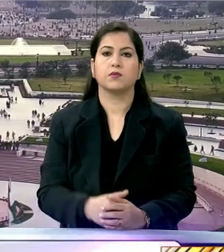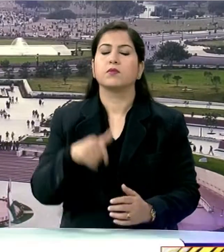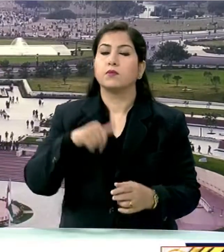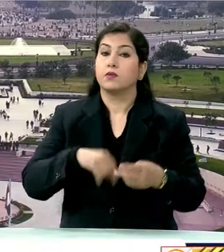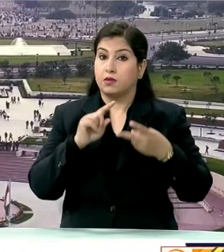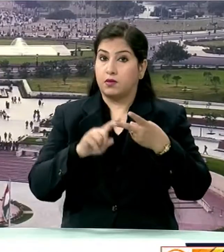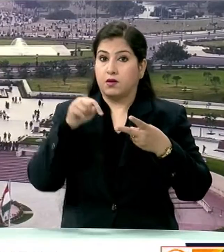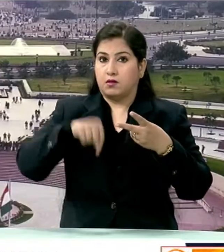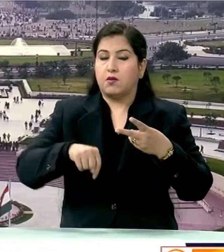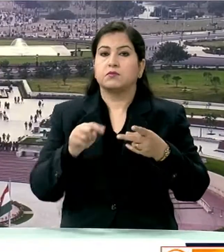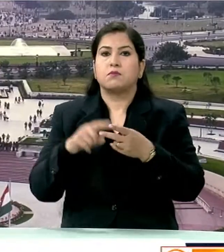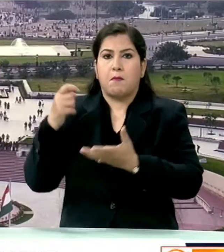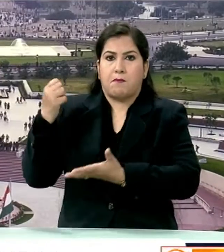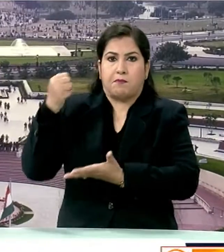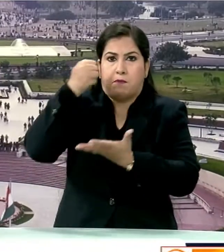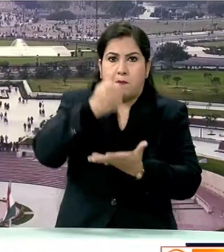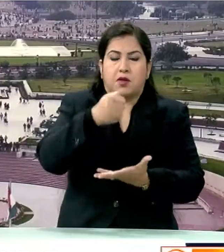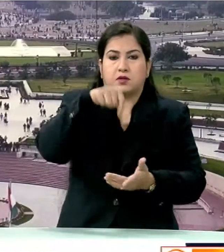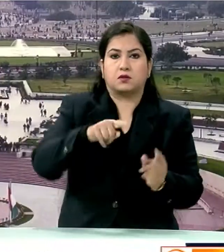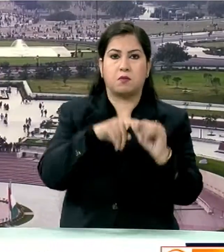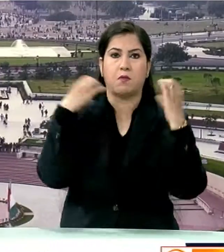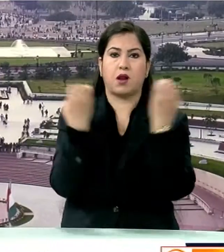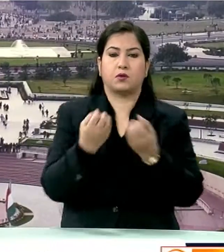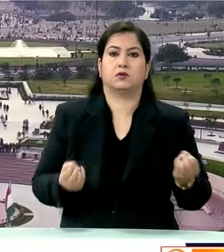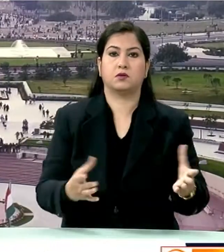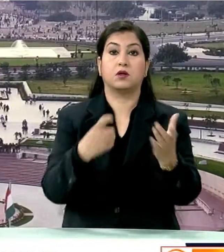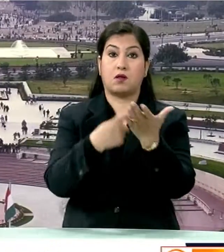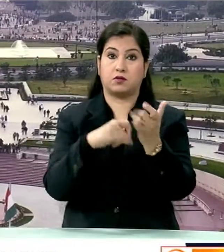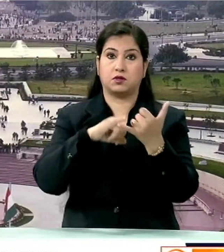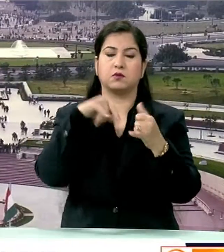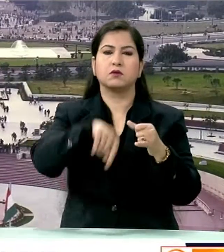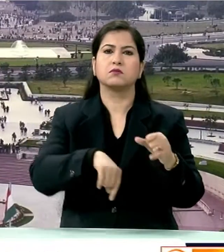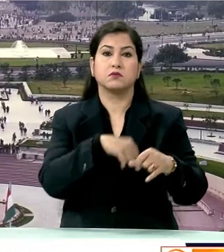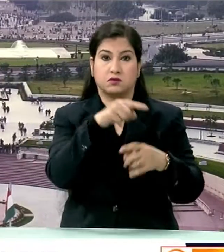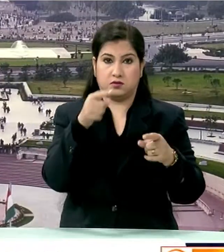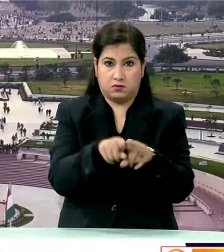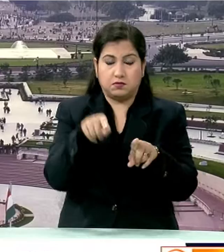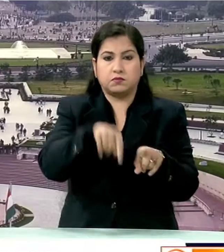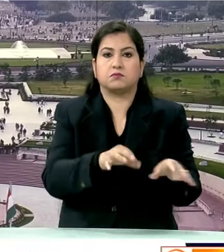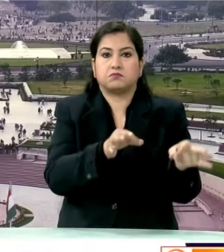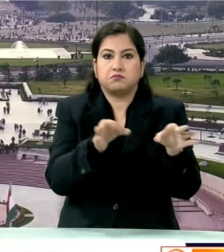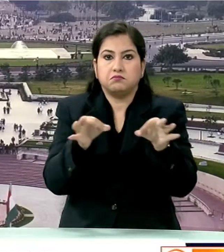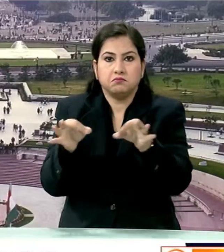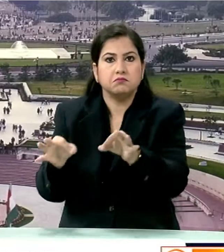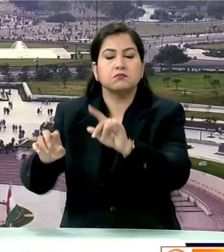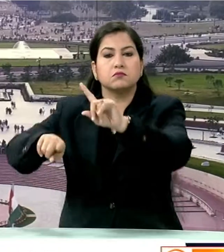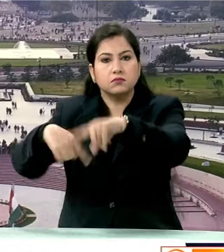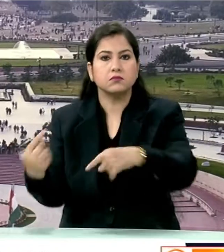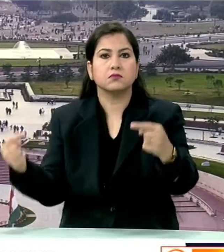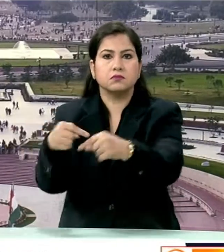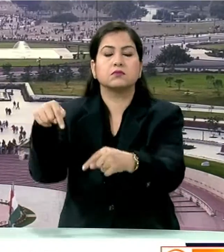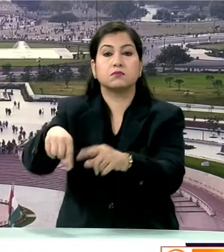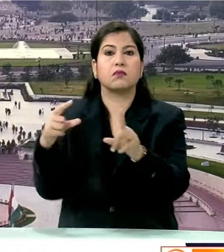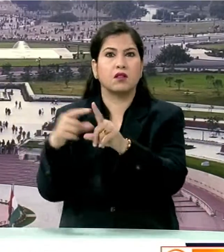Second leg of budget session of Parliament begins. Rajya Sabha adjourned for the day after several adjournments due to opposition's ruckus over